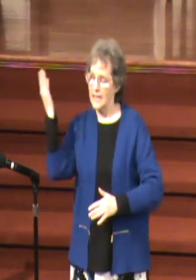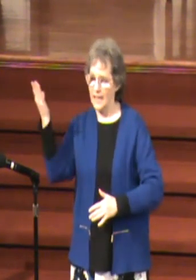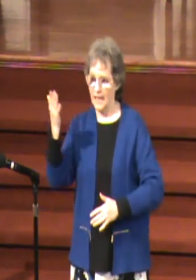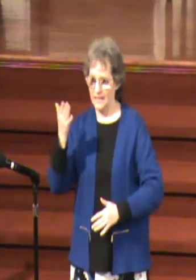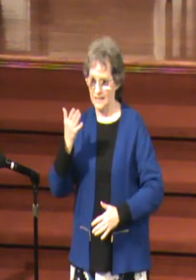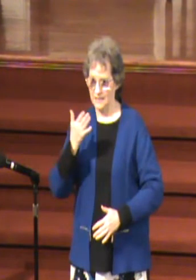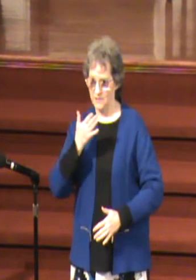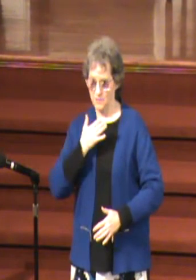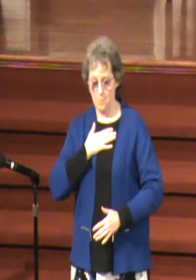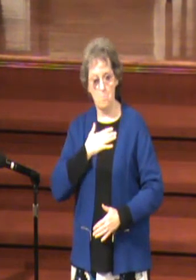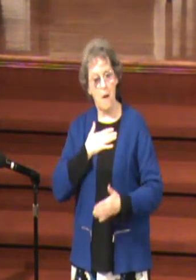my portion,